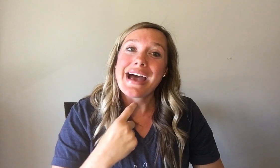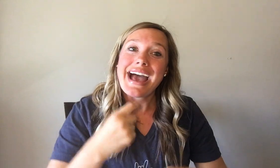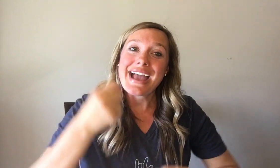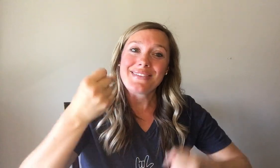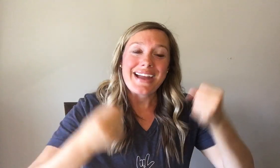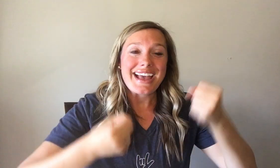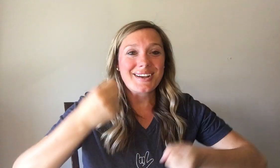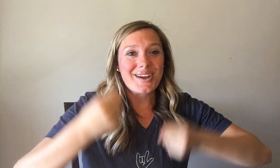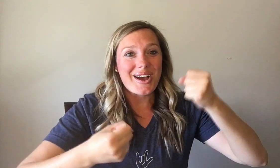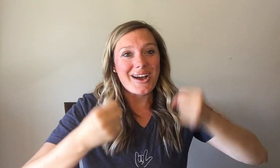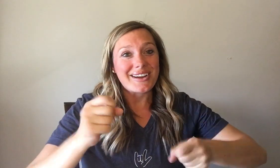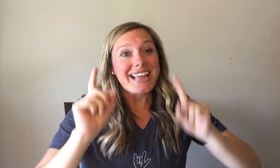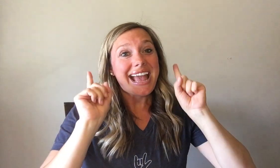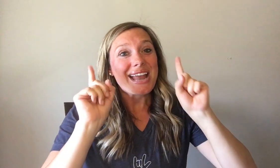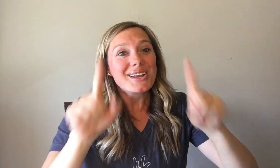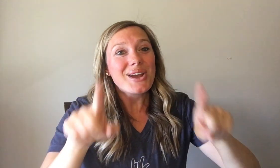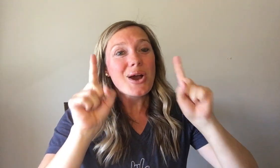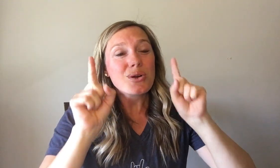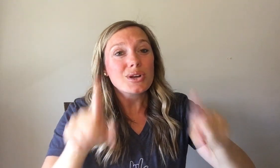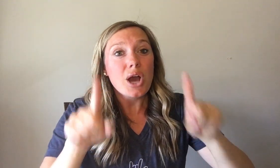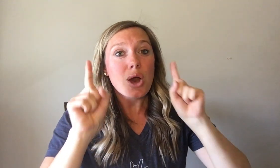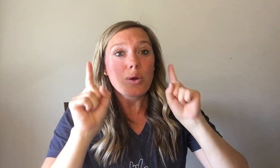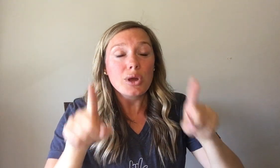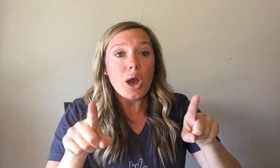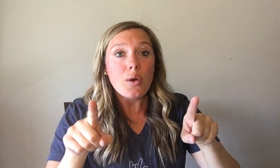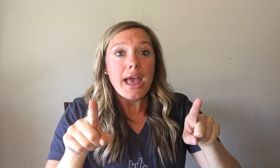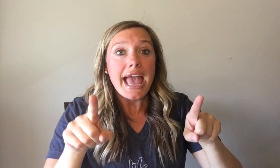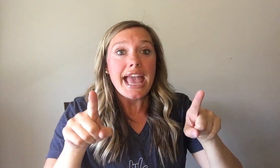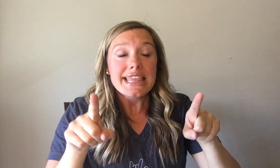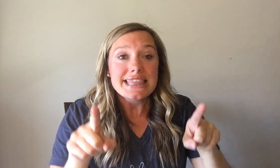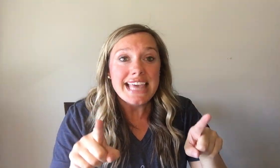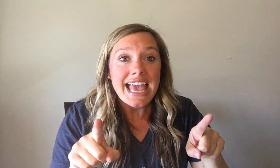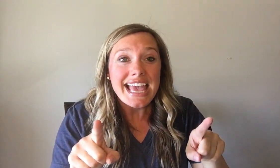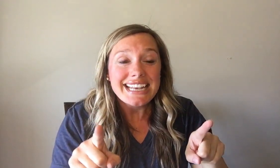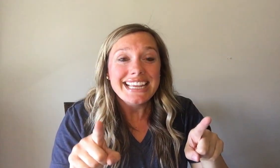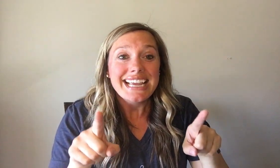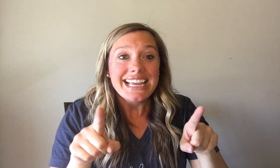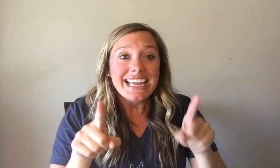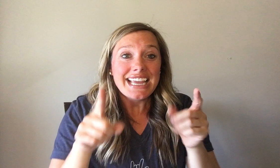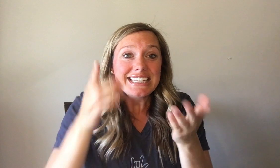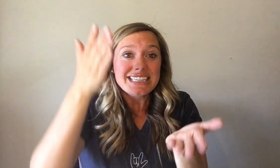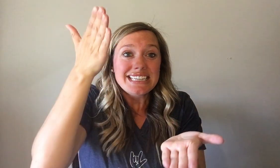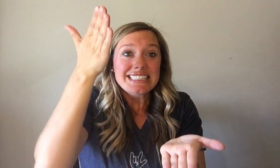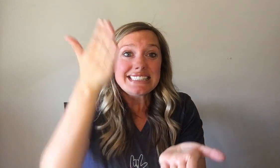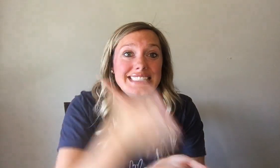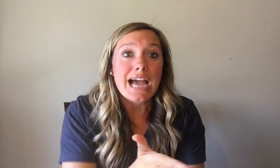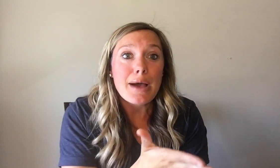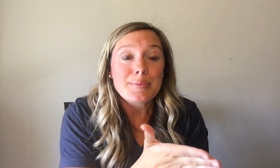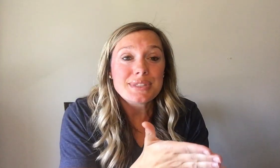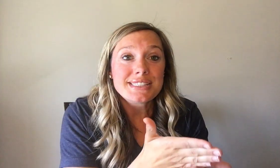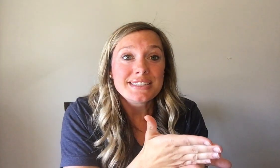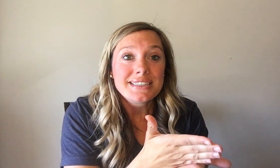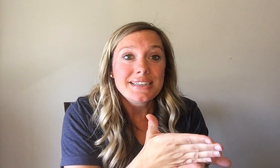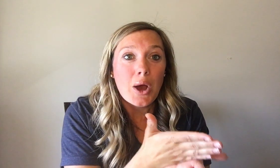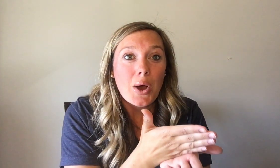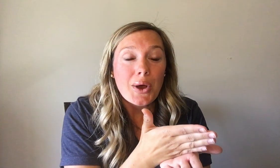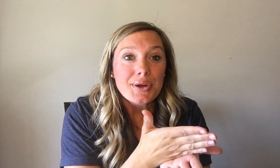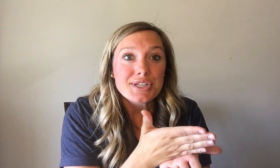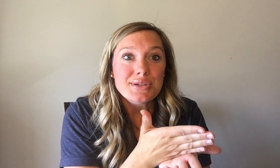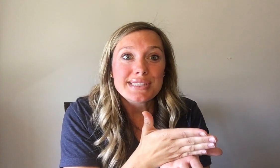My red car can go, go, go. And then it stops. Did you stop